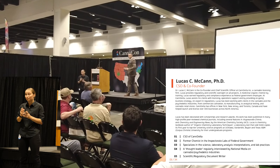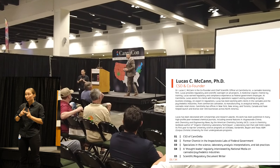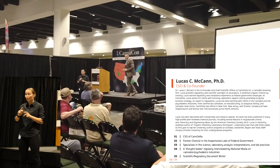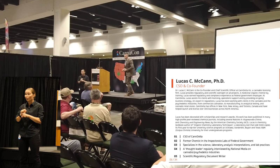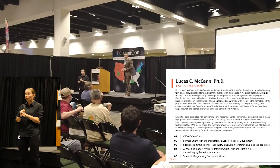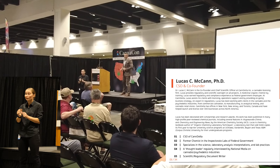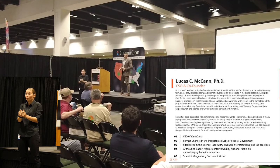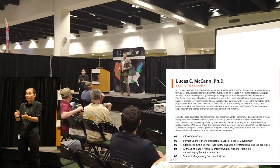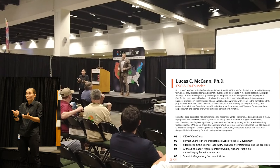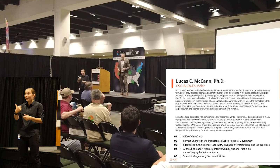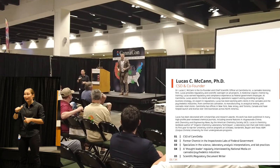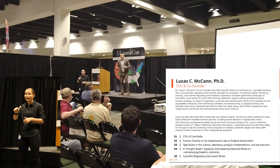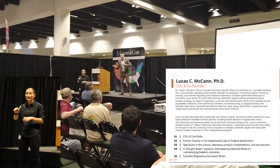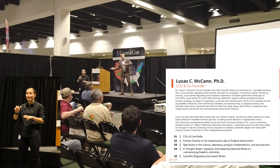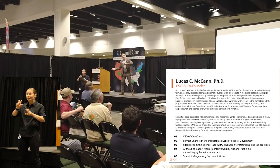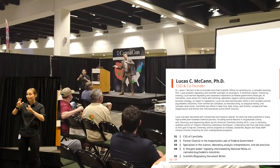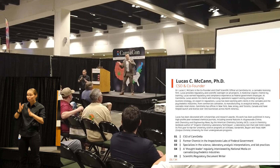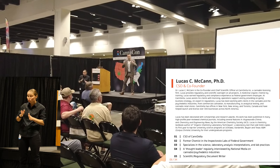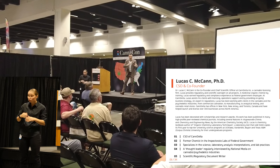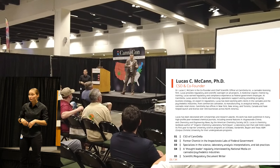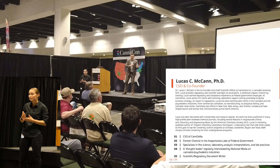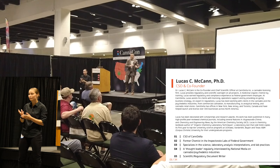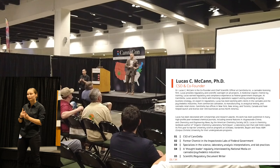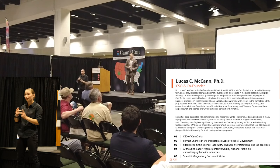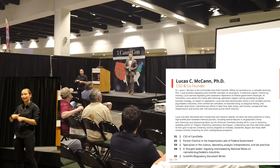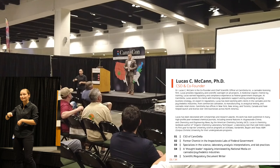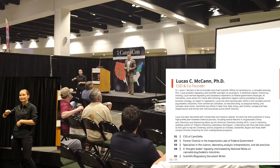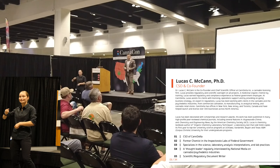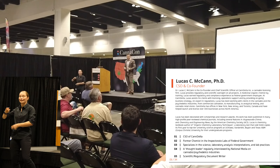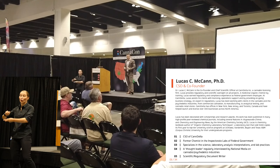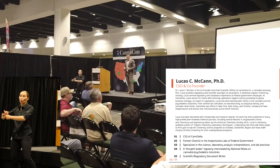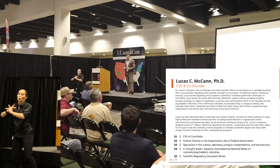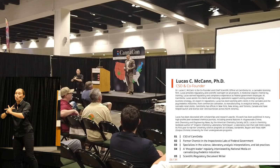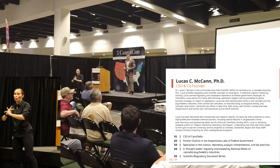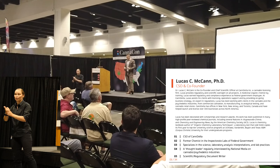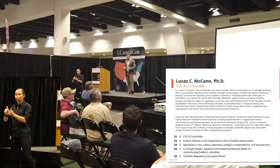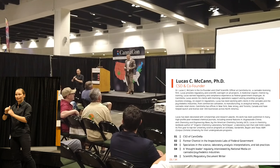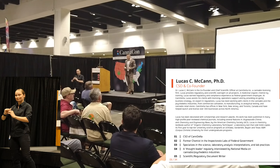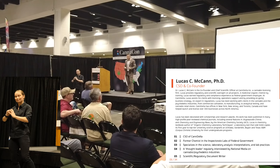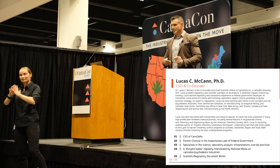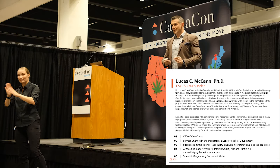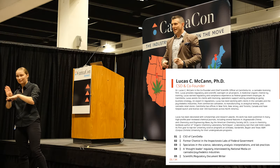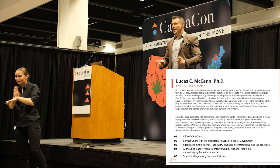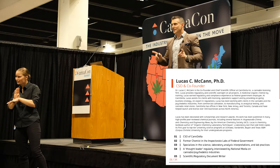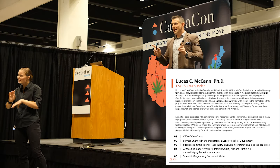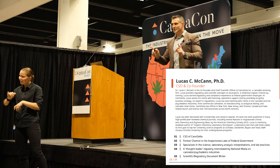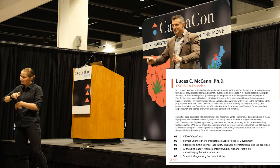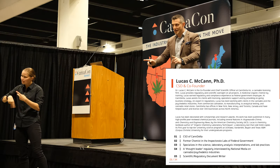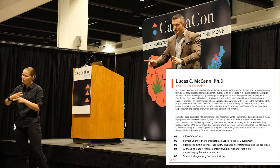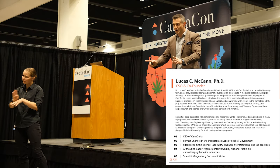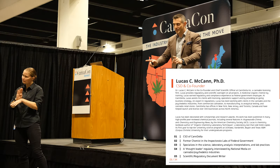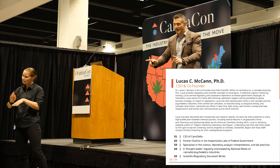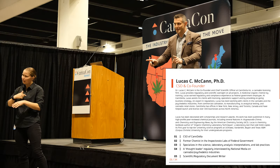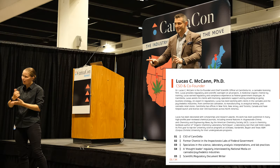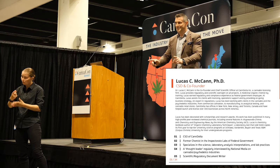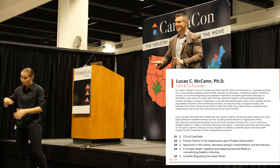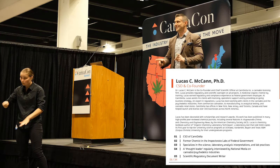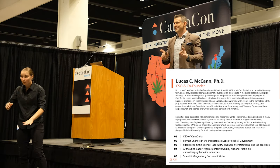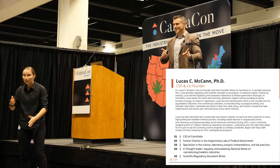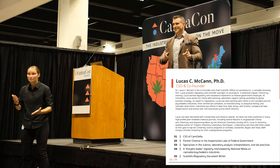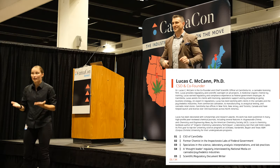maybe even taking out home equity loans to get through this process of starting their business in the cannabis industry. And if I haven't scared you off